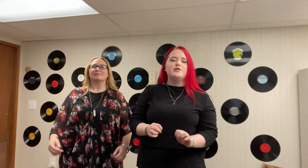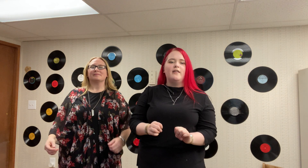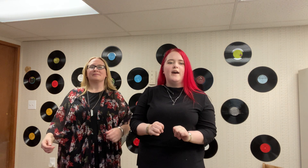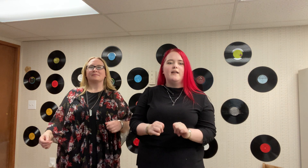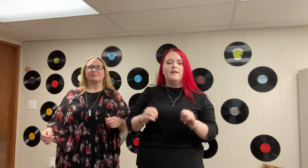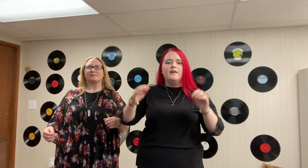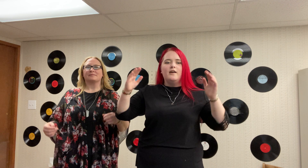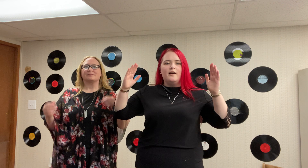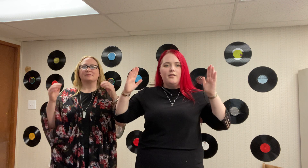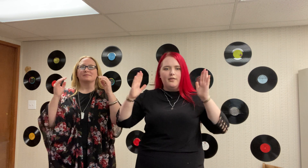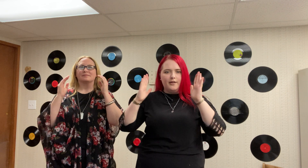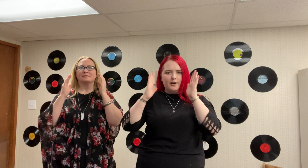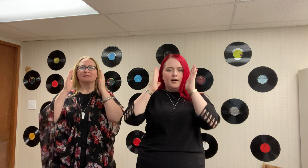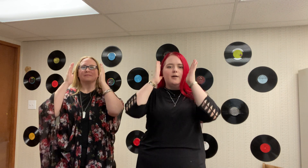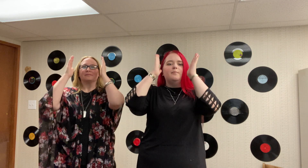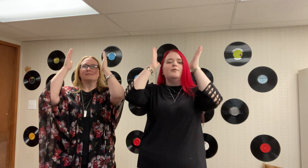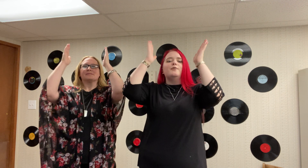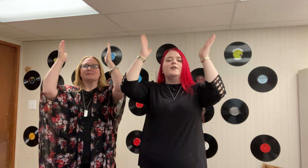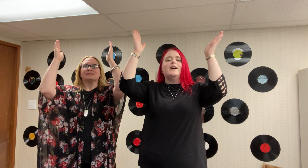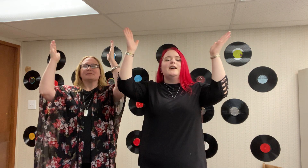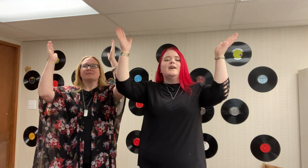that. The